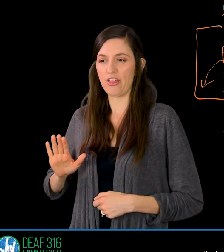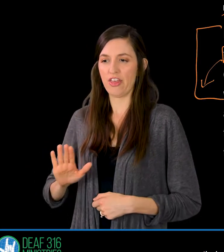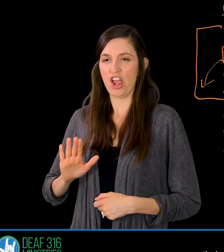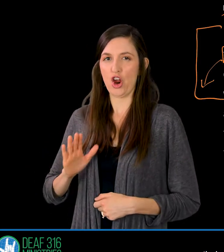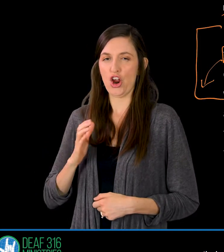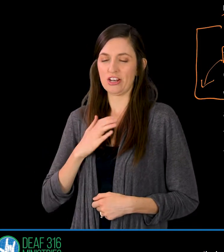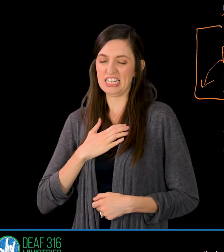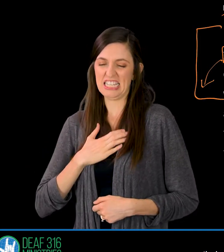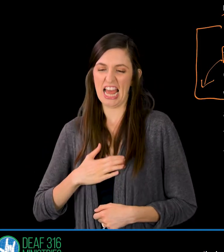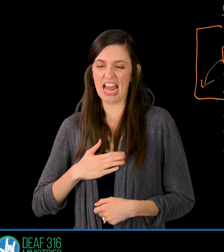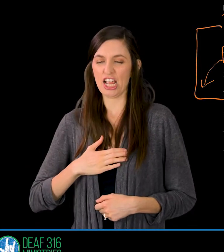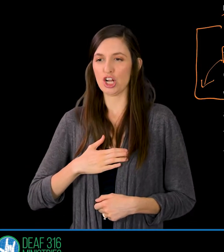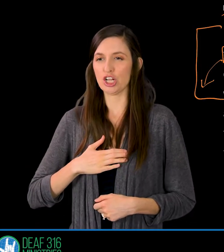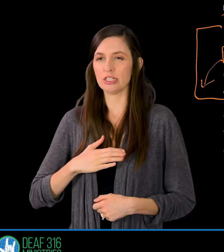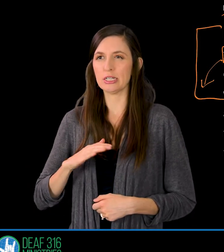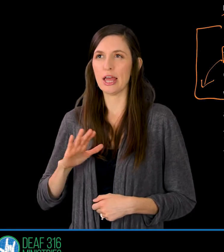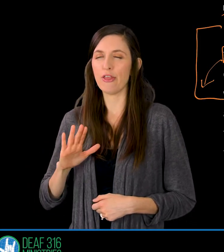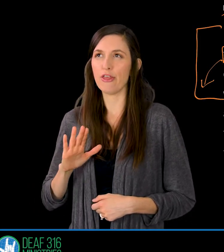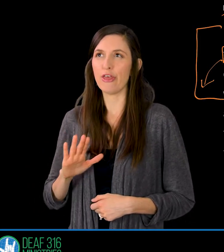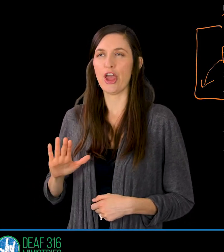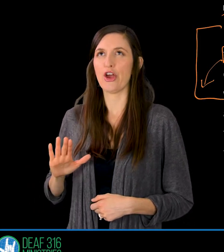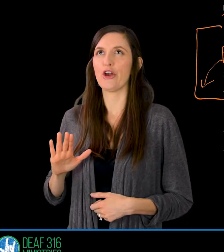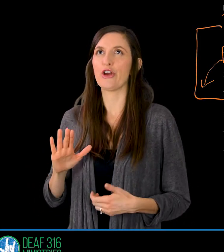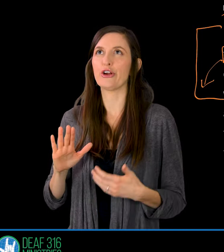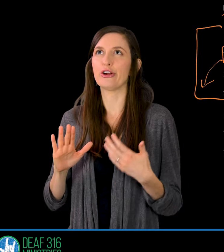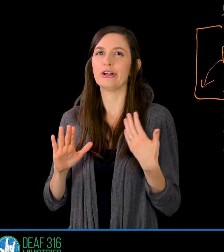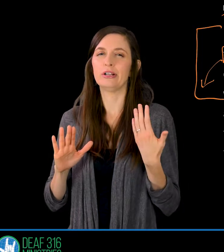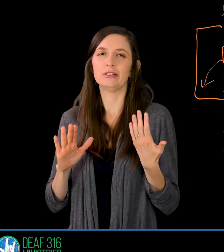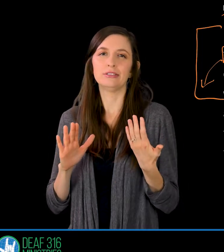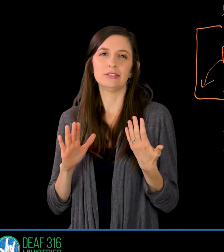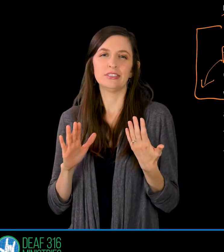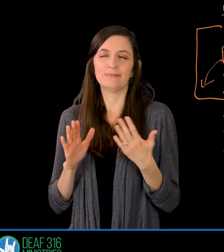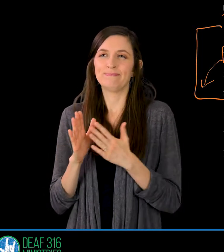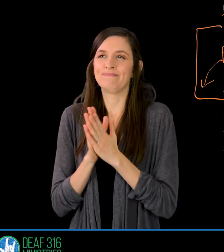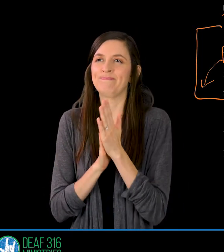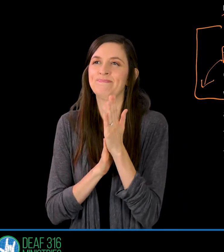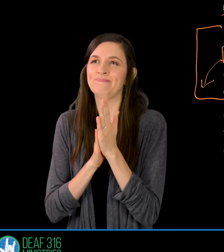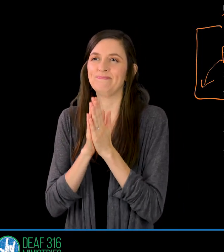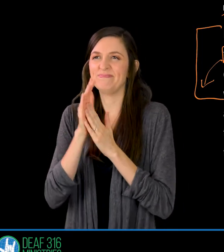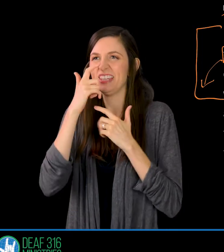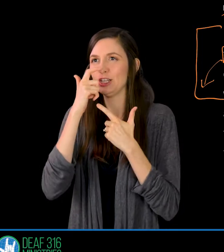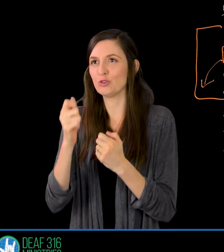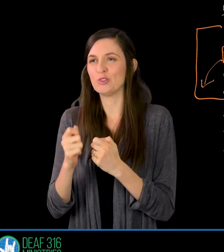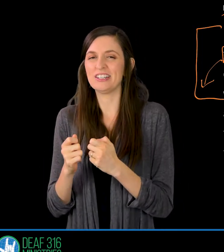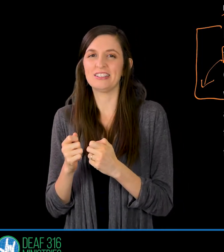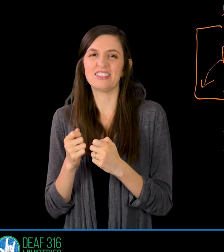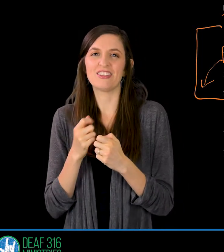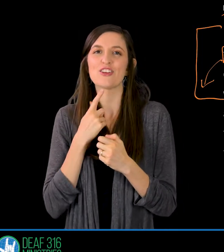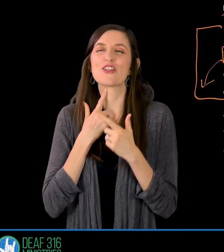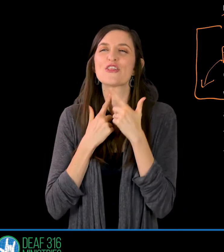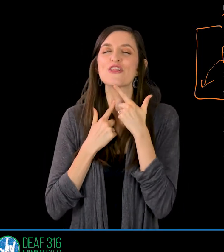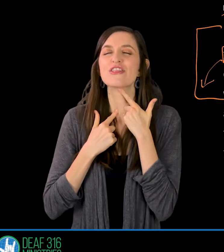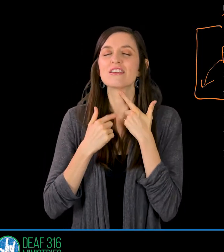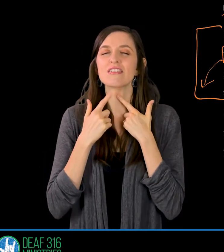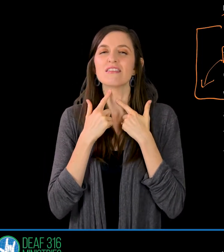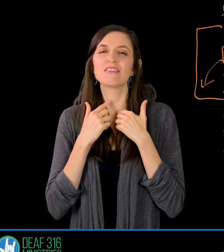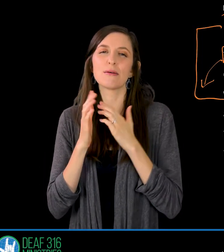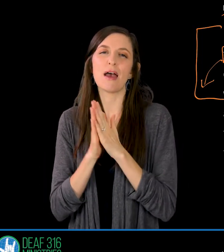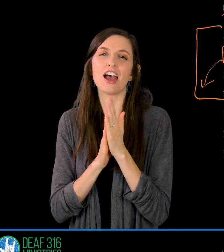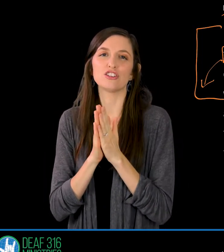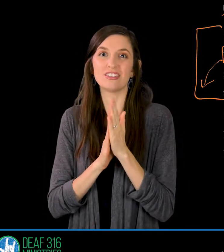ruled by their belly their groin their their desires their